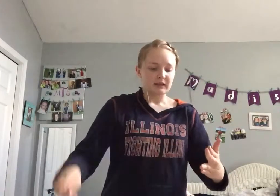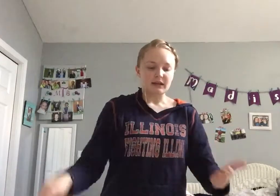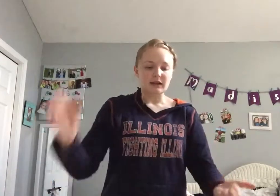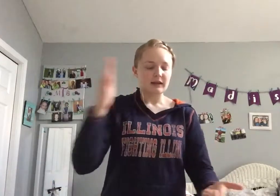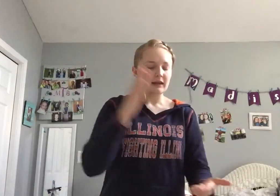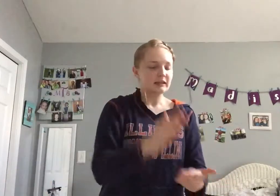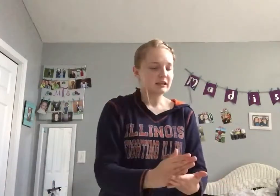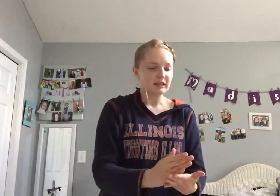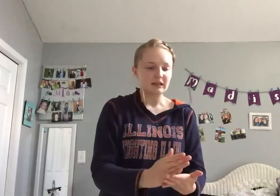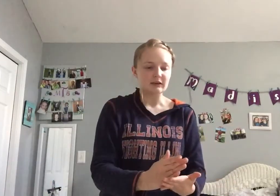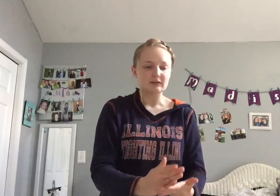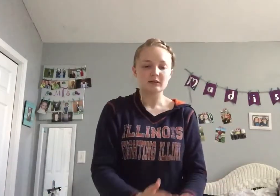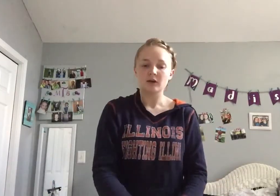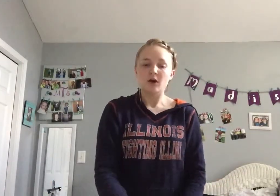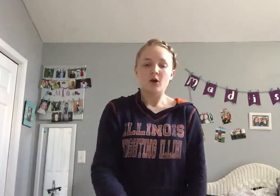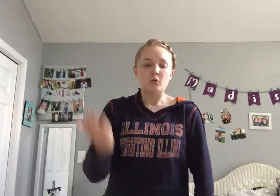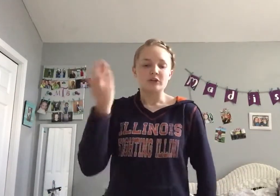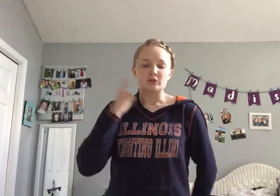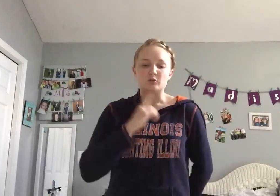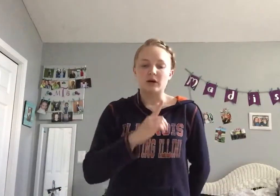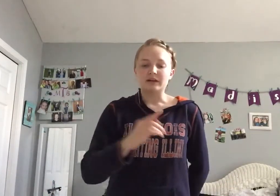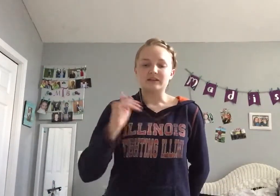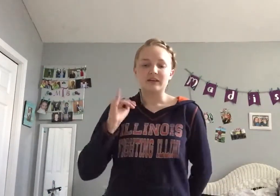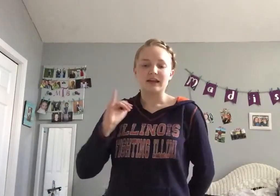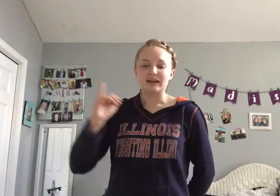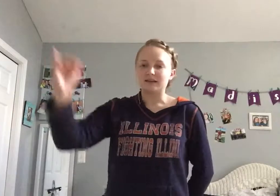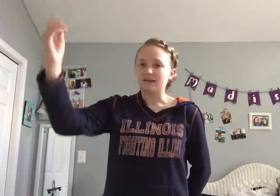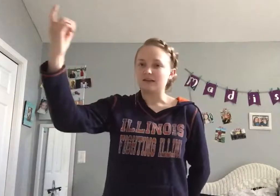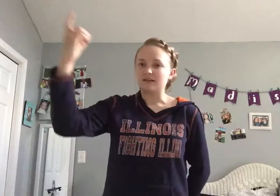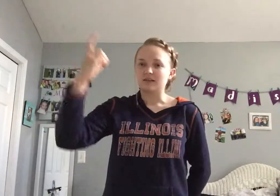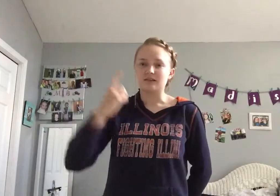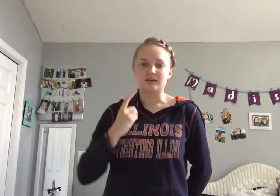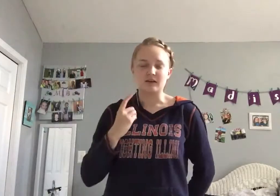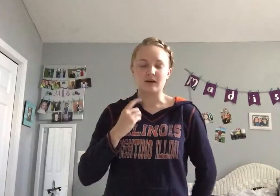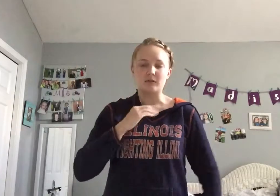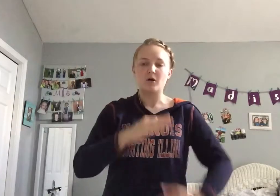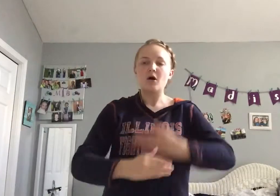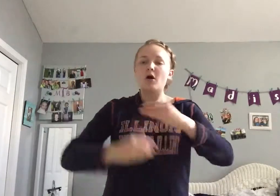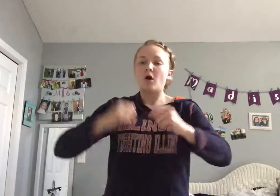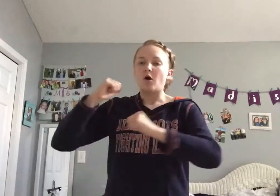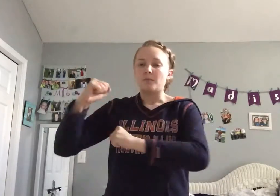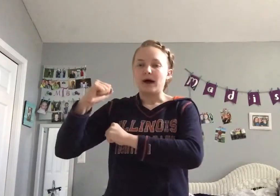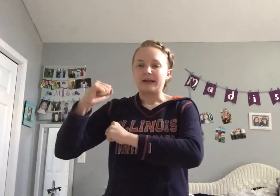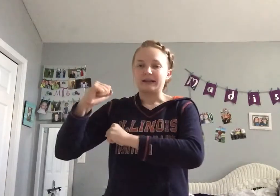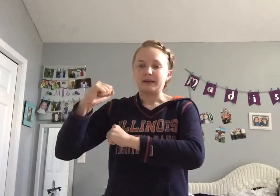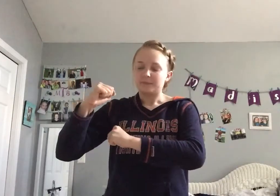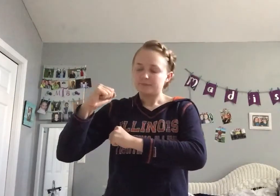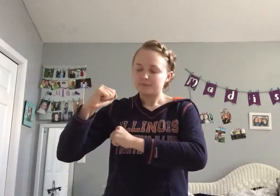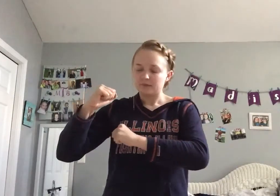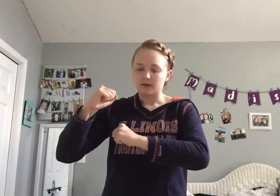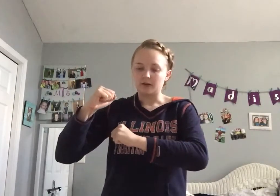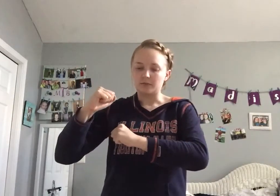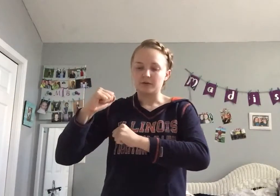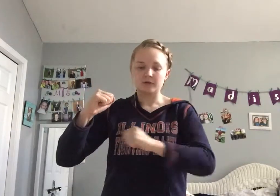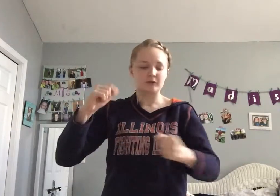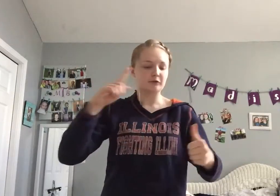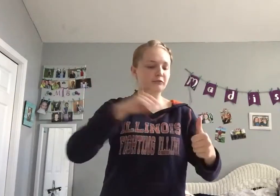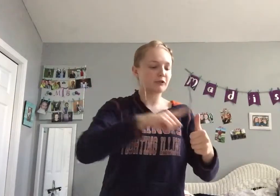beginning, and the end, which was and is to come, almighty. The